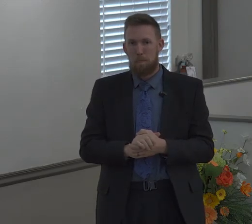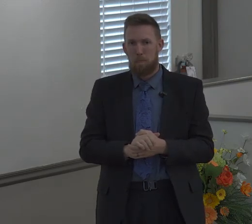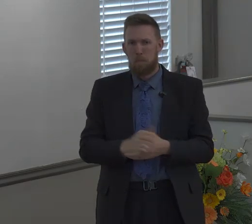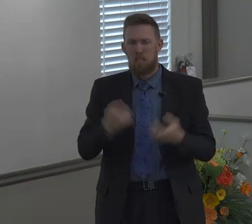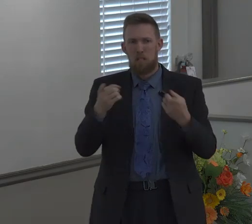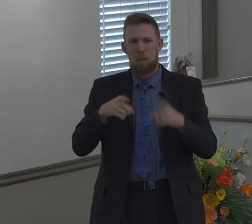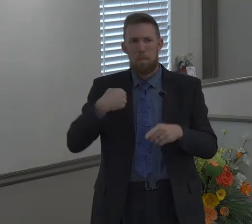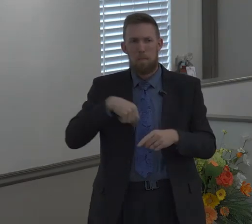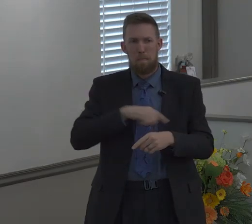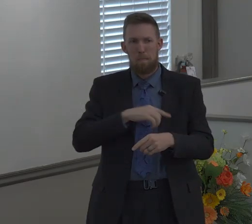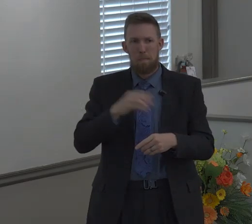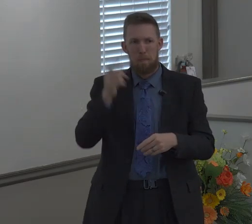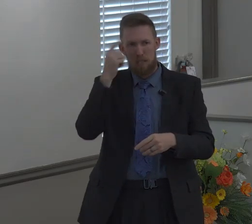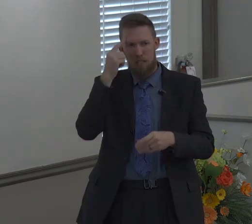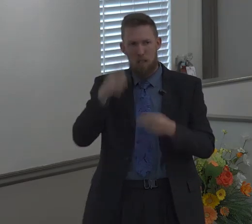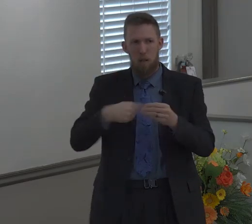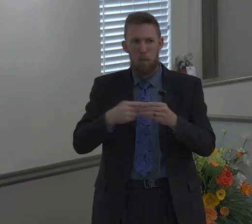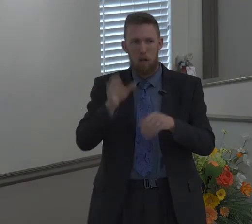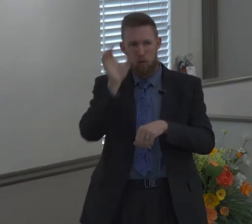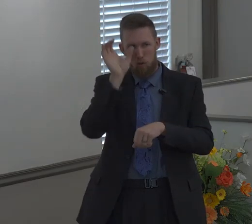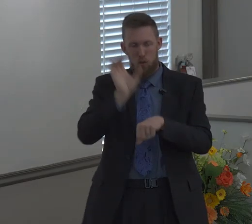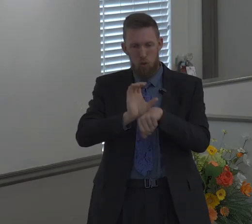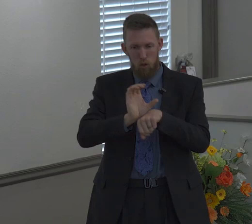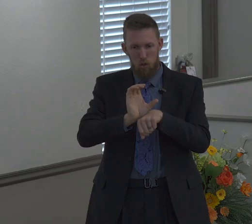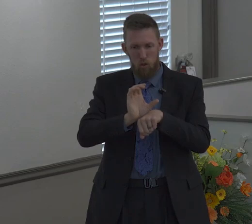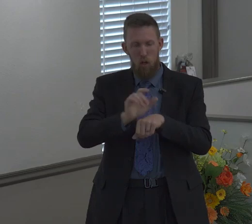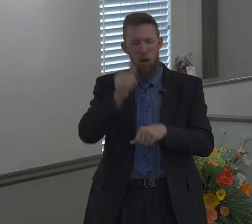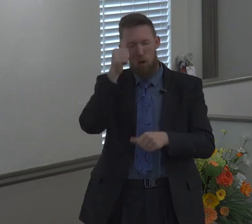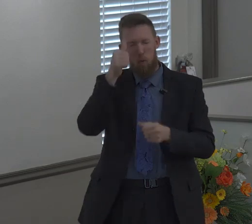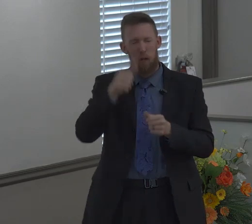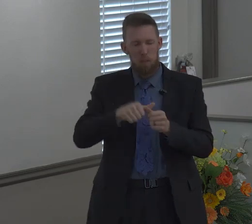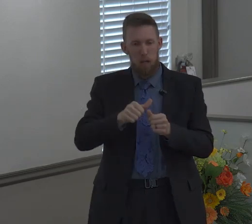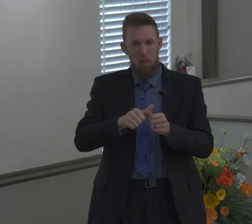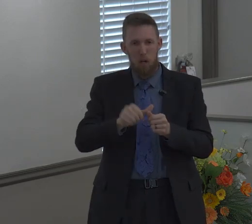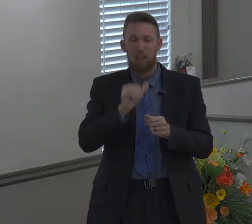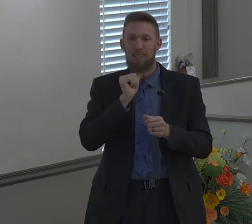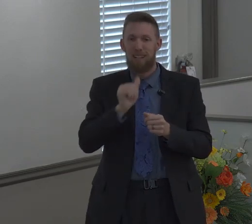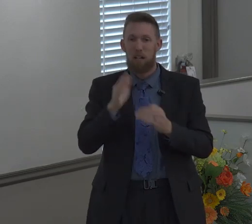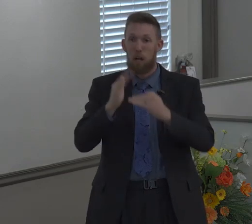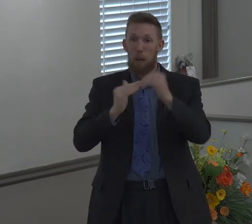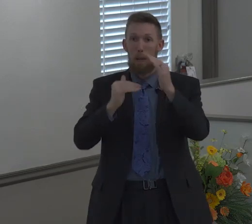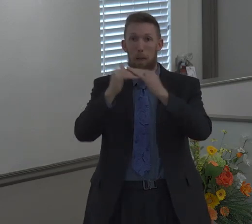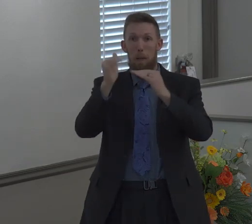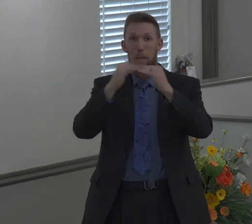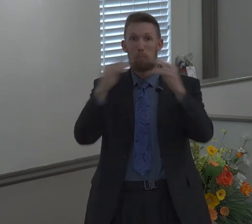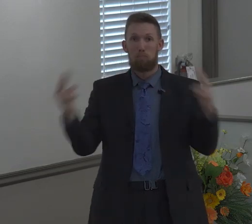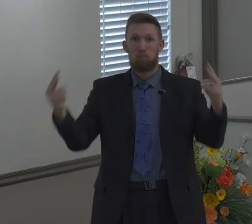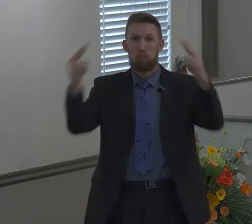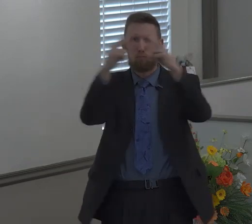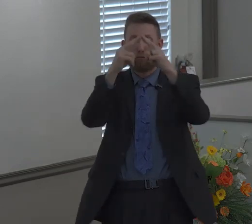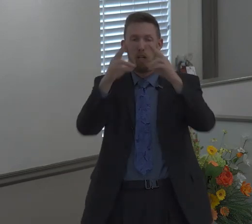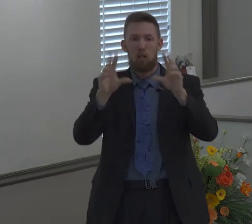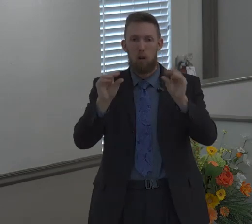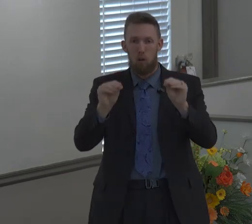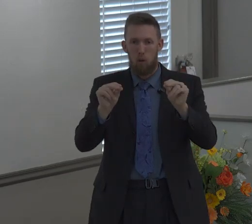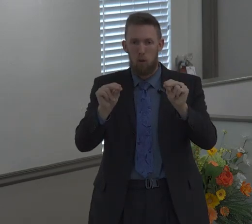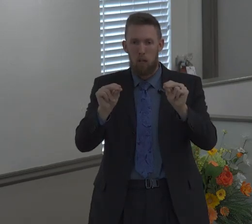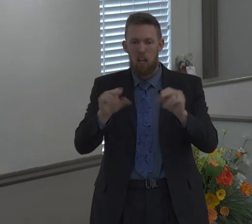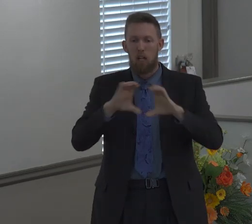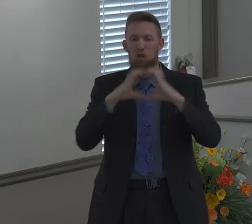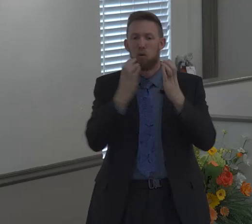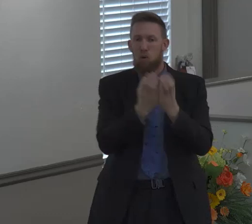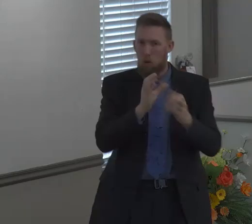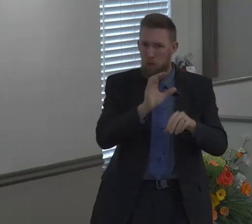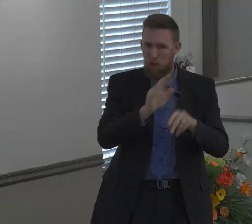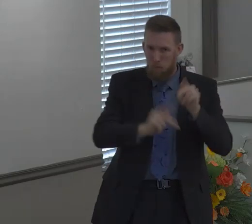in the beginning. Whenever we think of church, we're not thinking of this building. We're thinking of people.